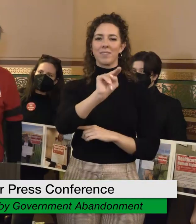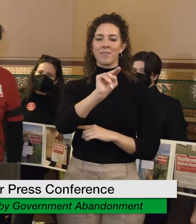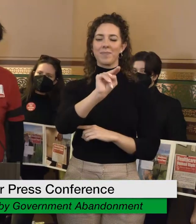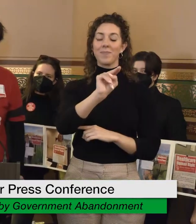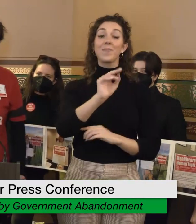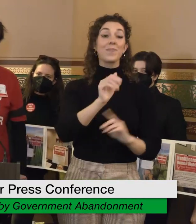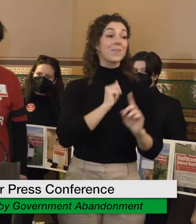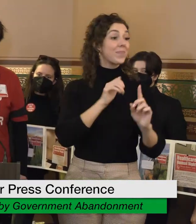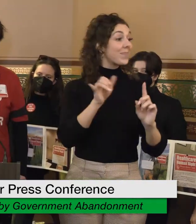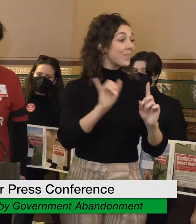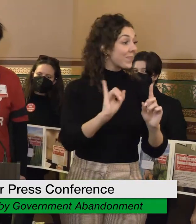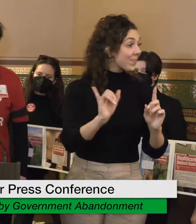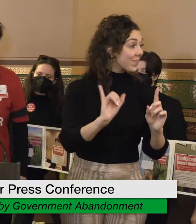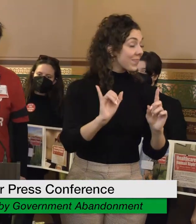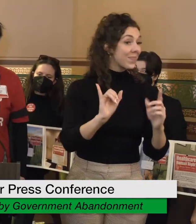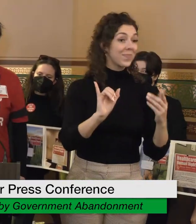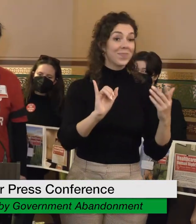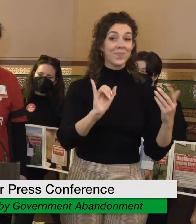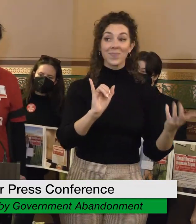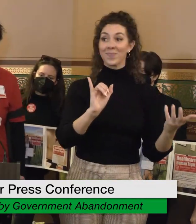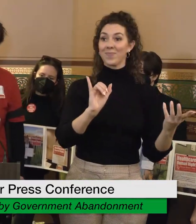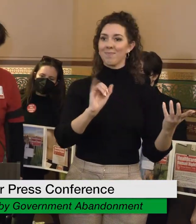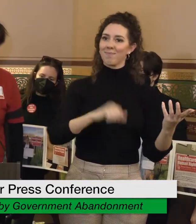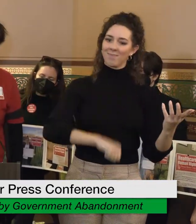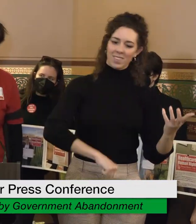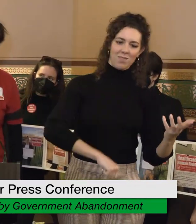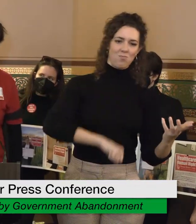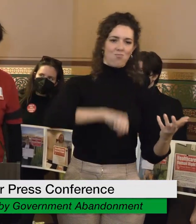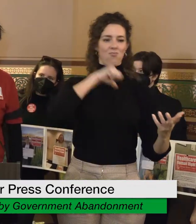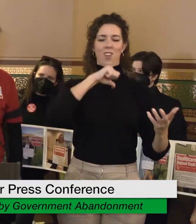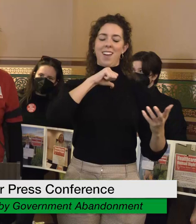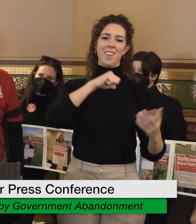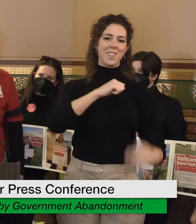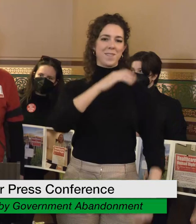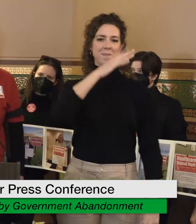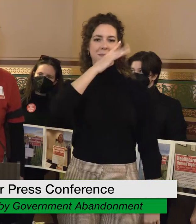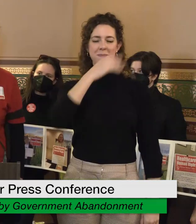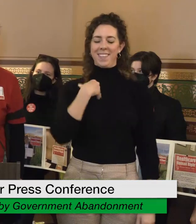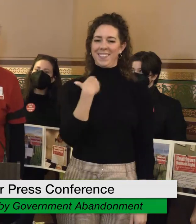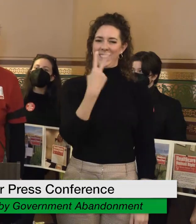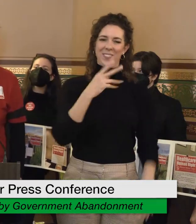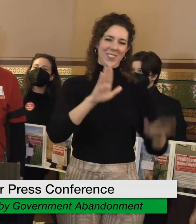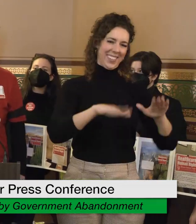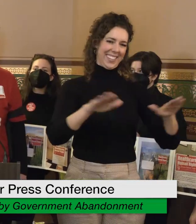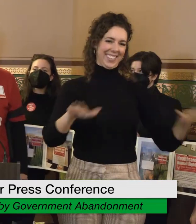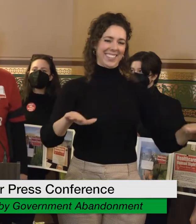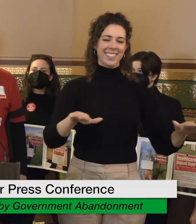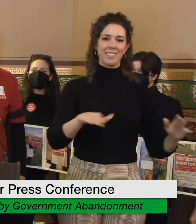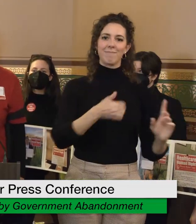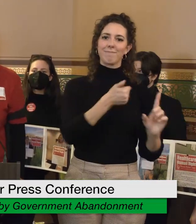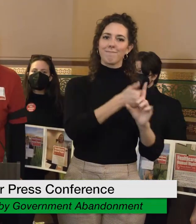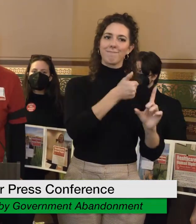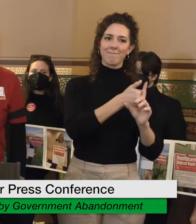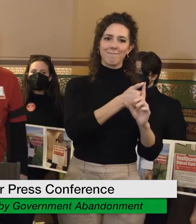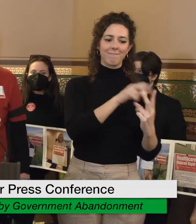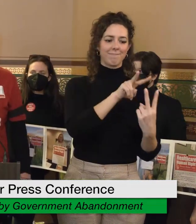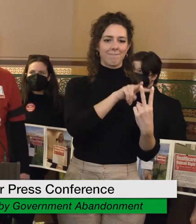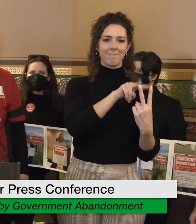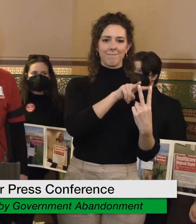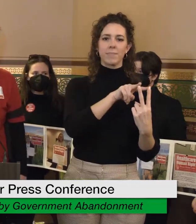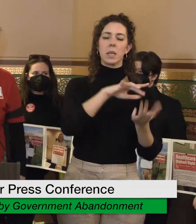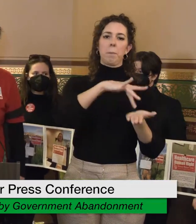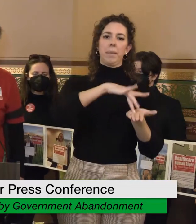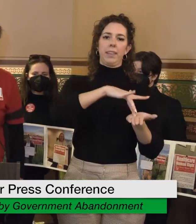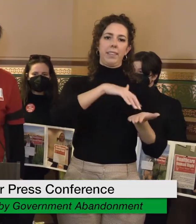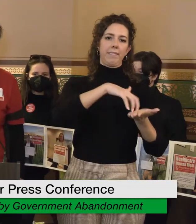I'm also a proud, dedicated mom to two kids who are medically